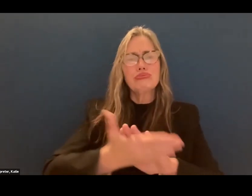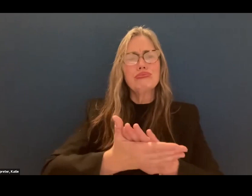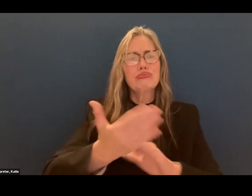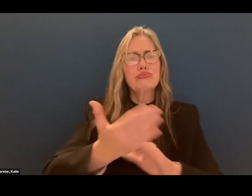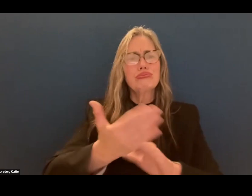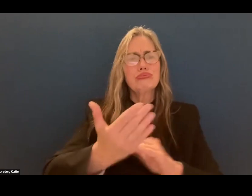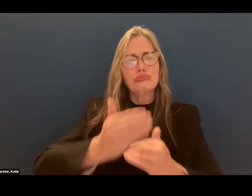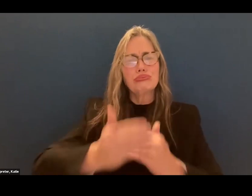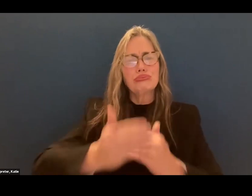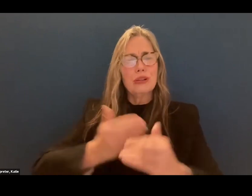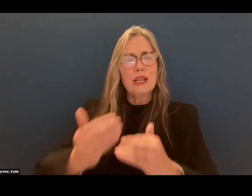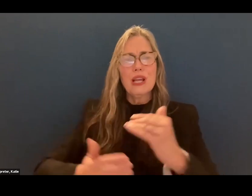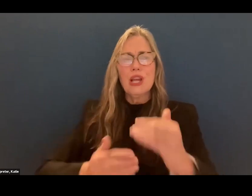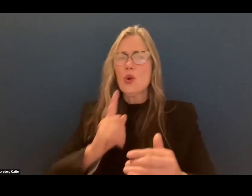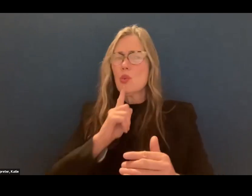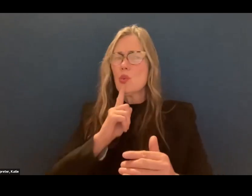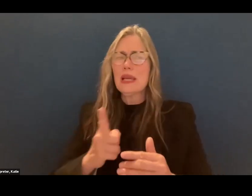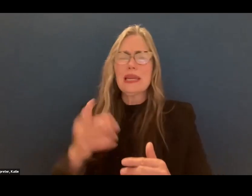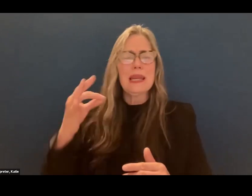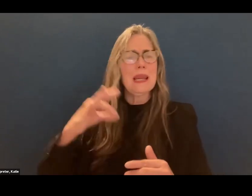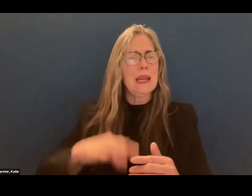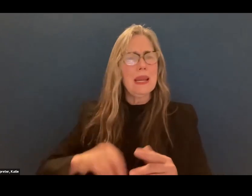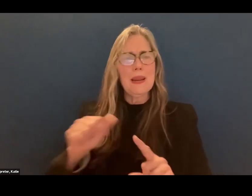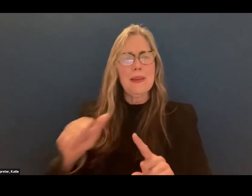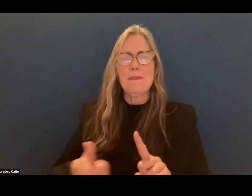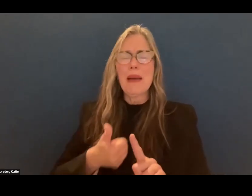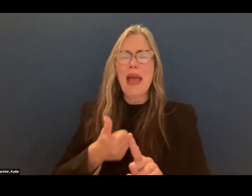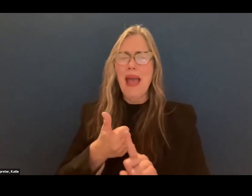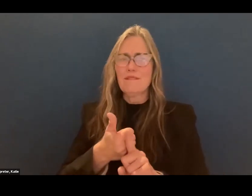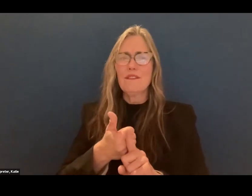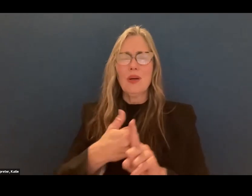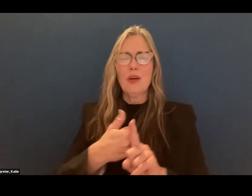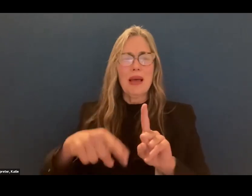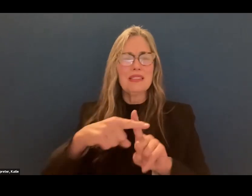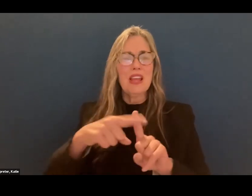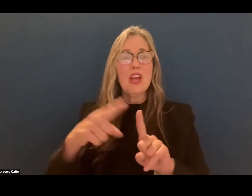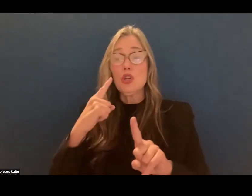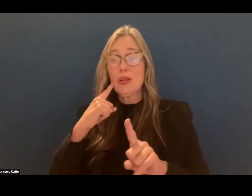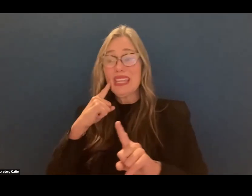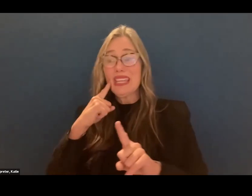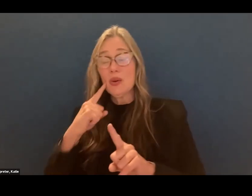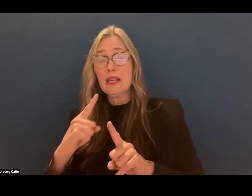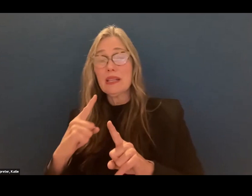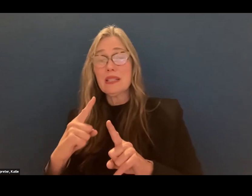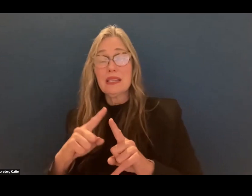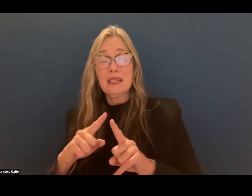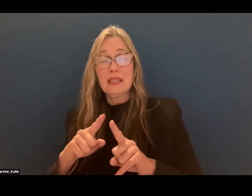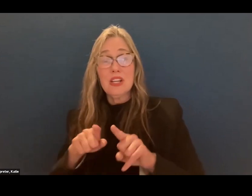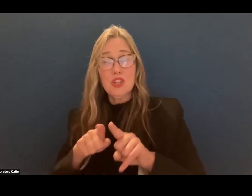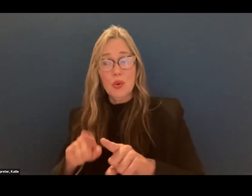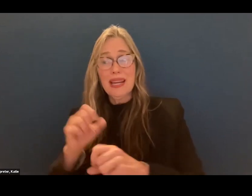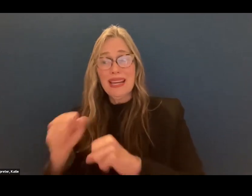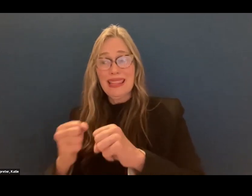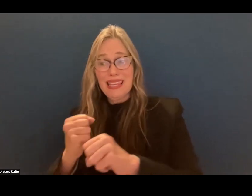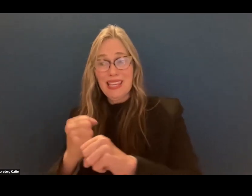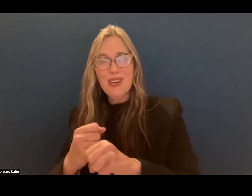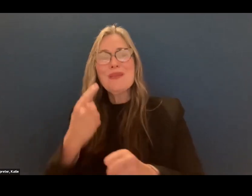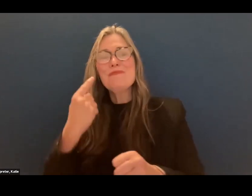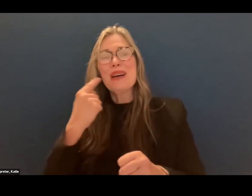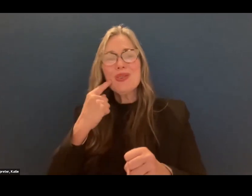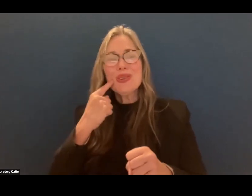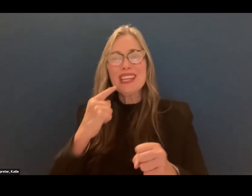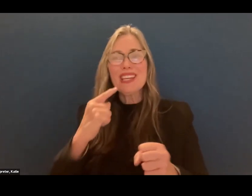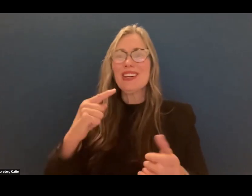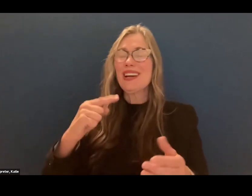really impactful. We heard it earlier in the year. We'll probably hear it less as we go forward because we're seeing that, we